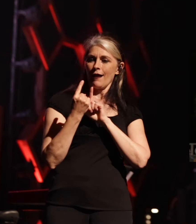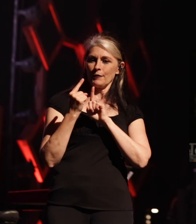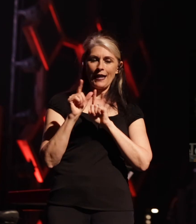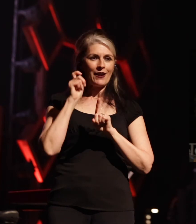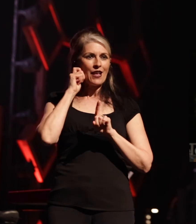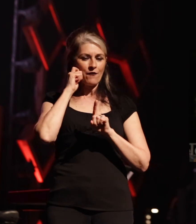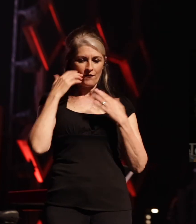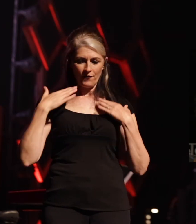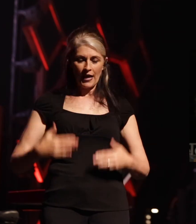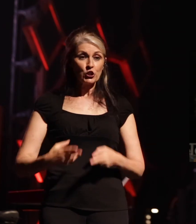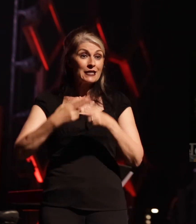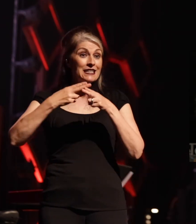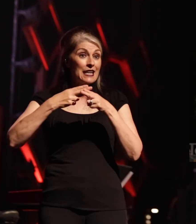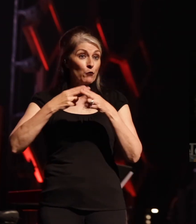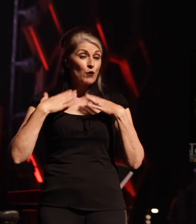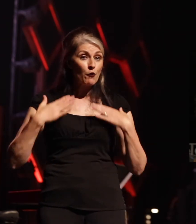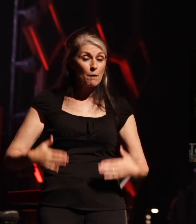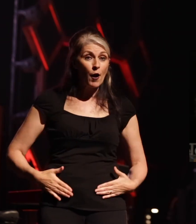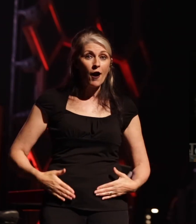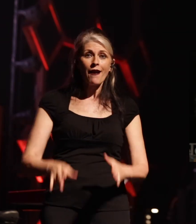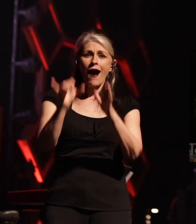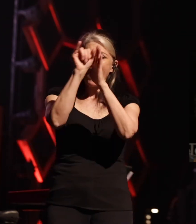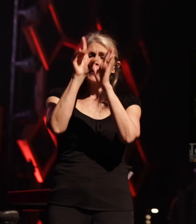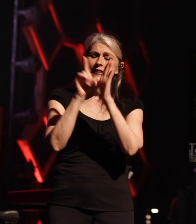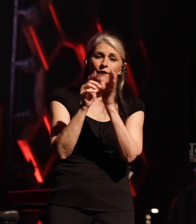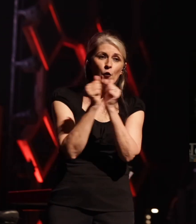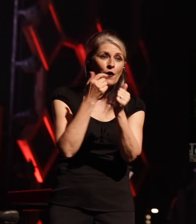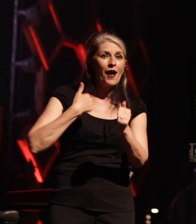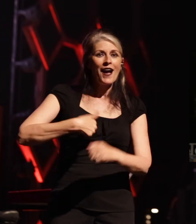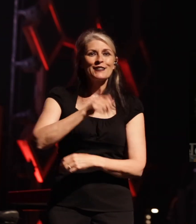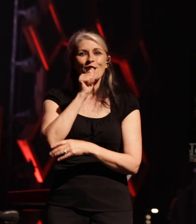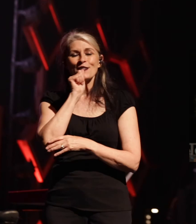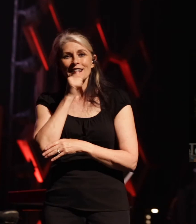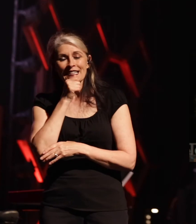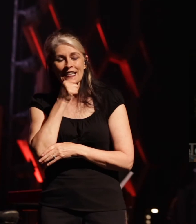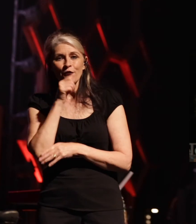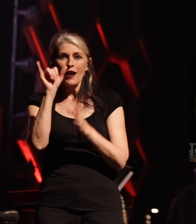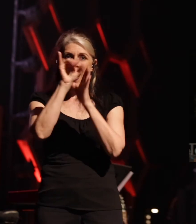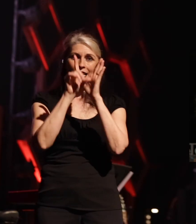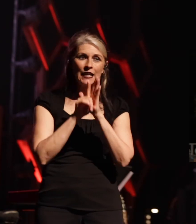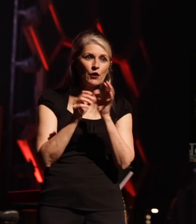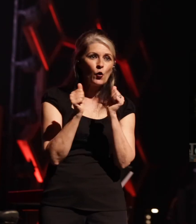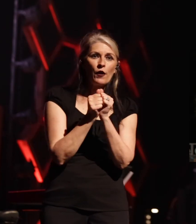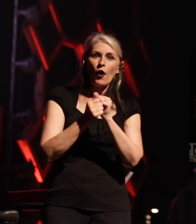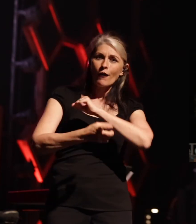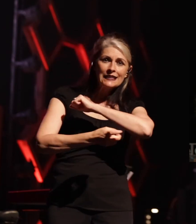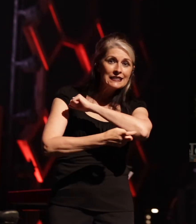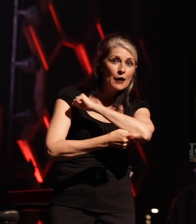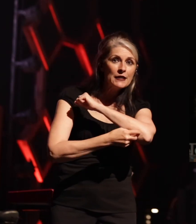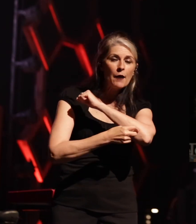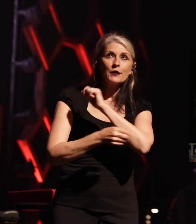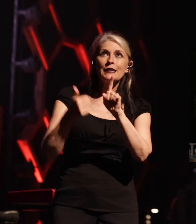he identifies with us in our sufferings, he identifies with us in our temptations, and he dwells among